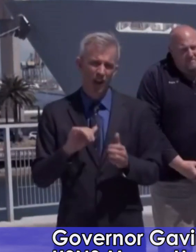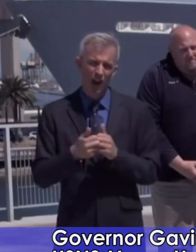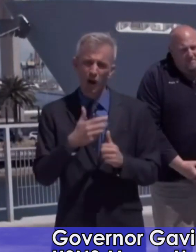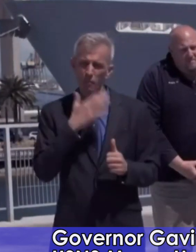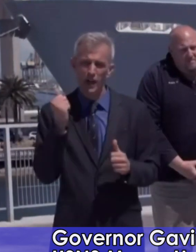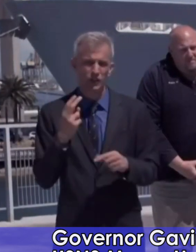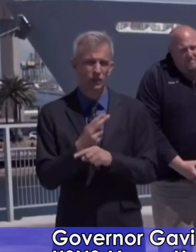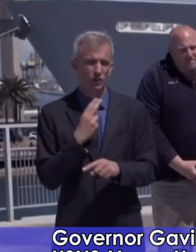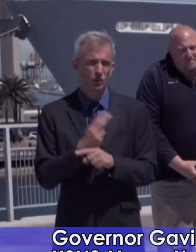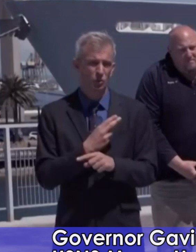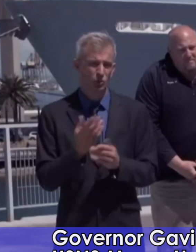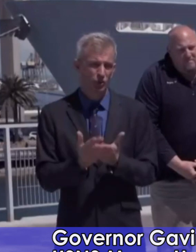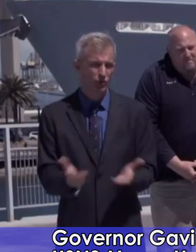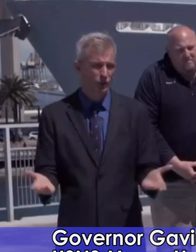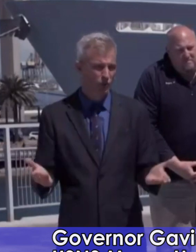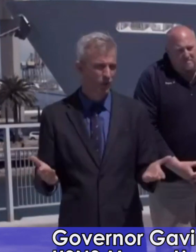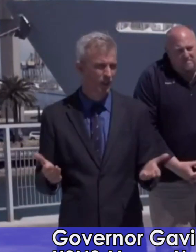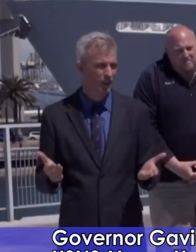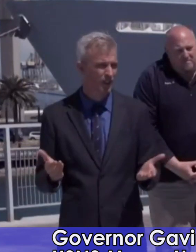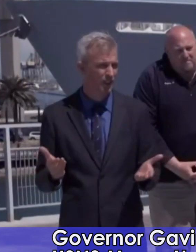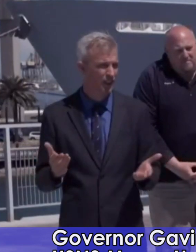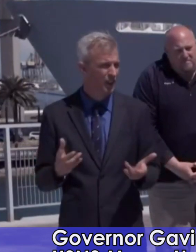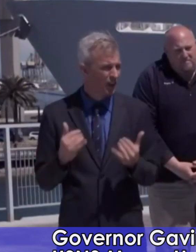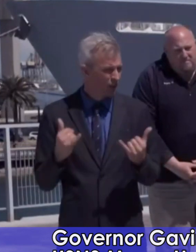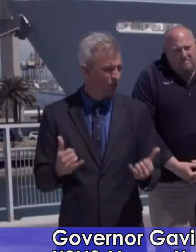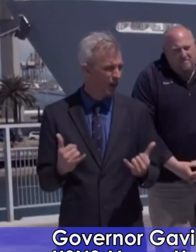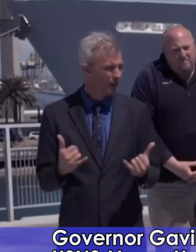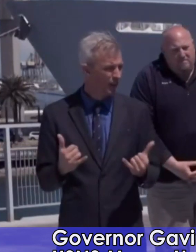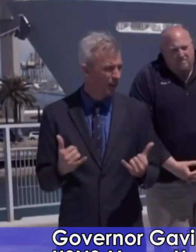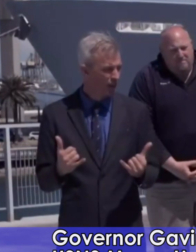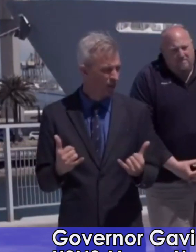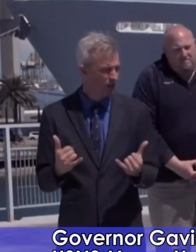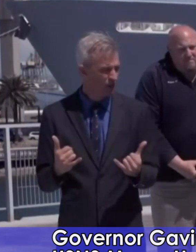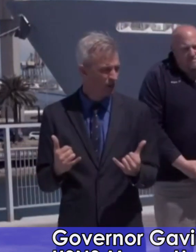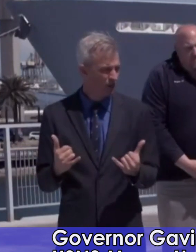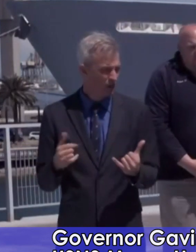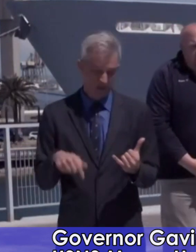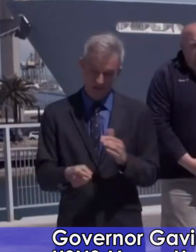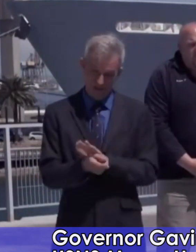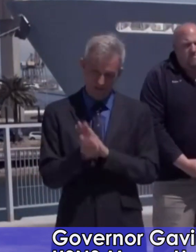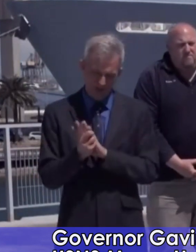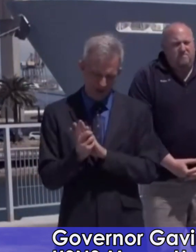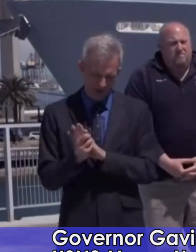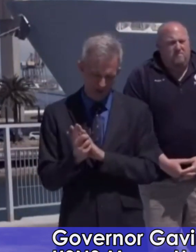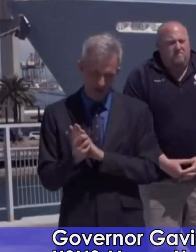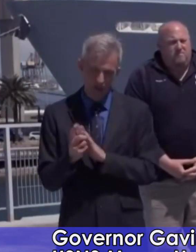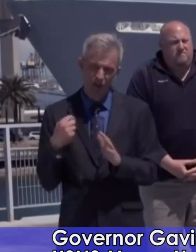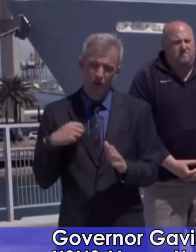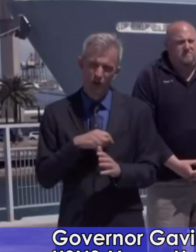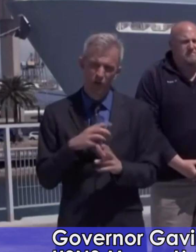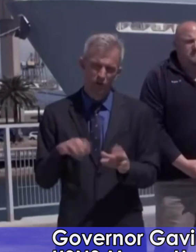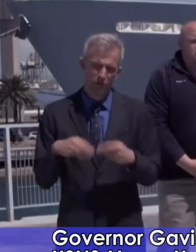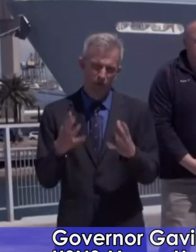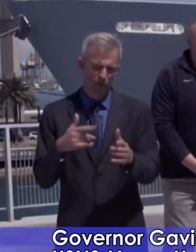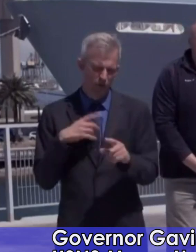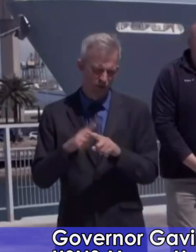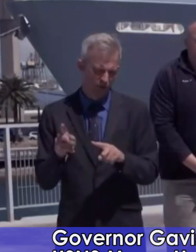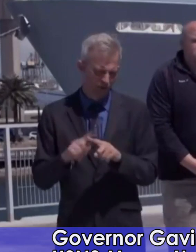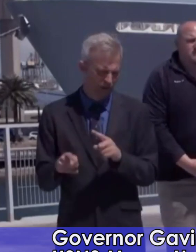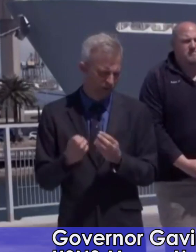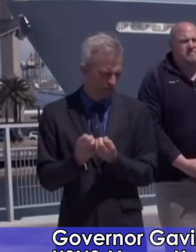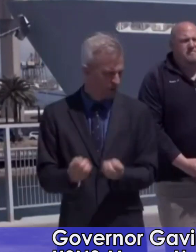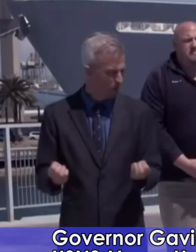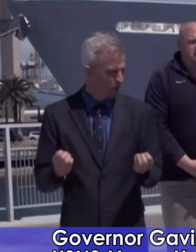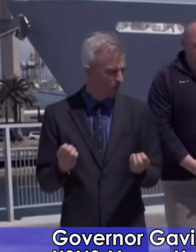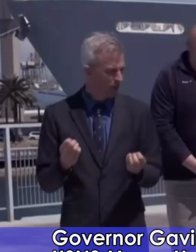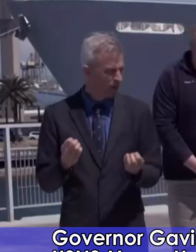utilize resources. And right now at this time, we've been providing all the different kinds of commodities and assets and support to